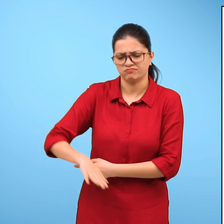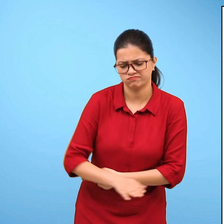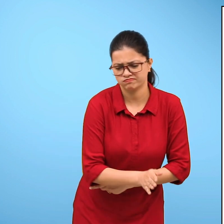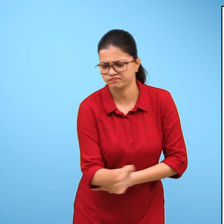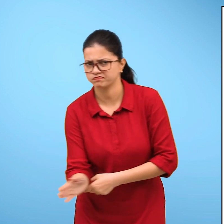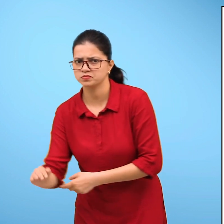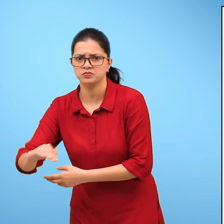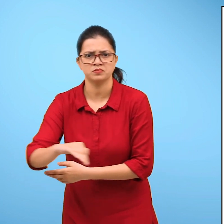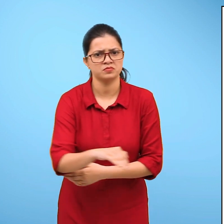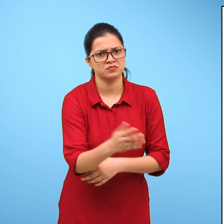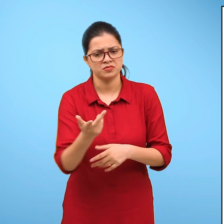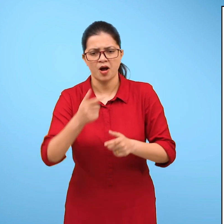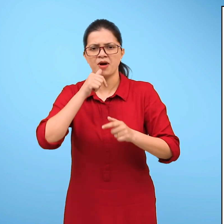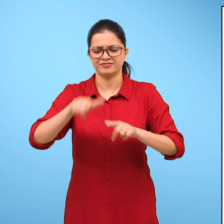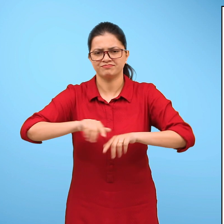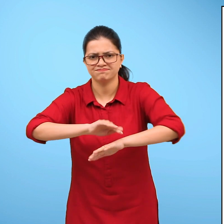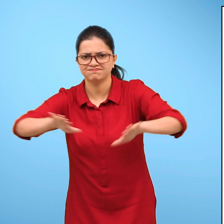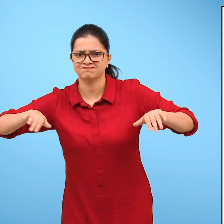slither, and swim.